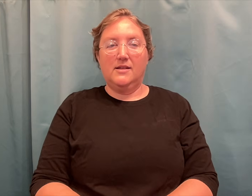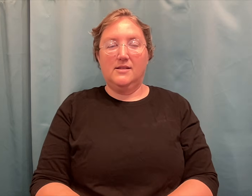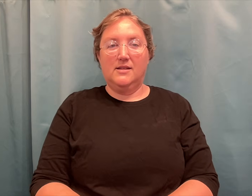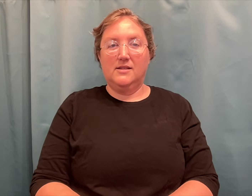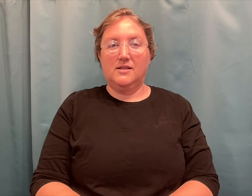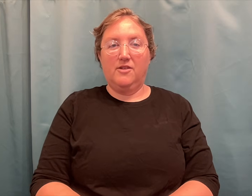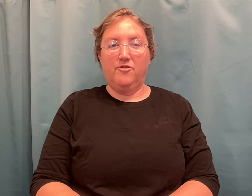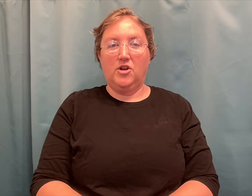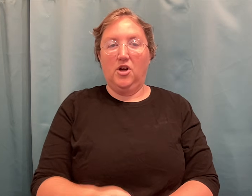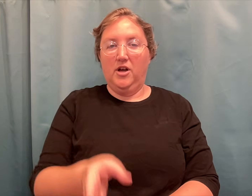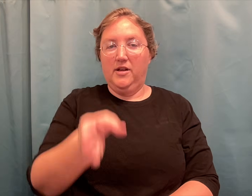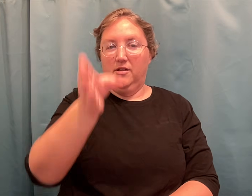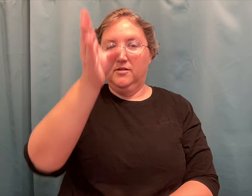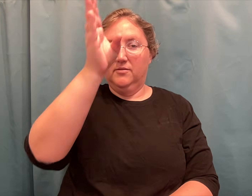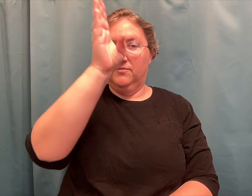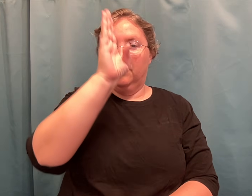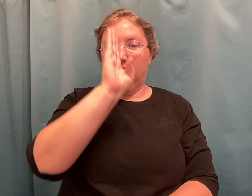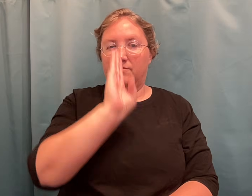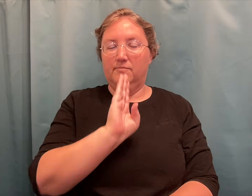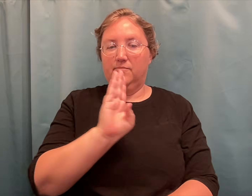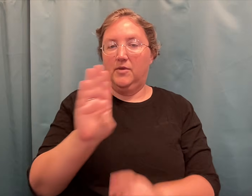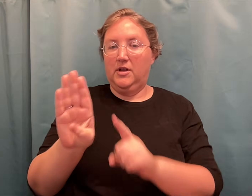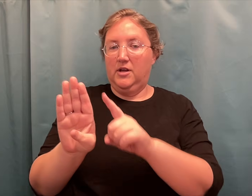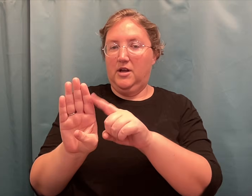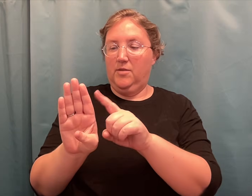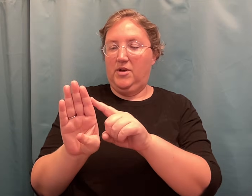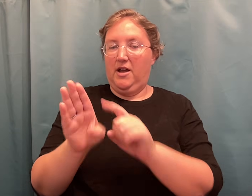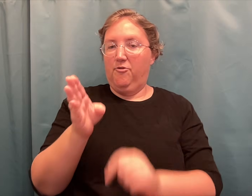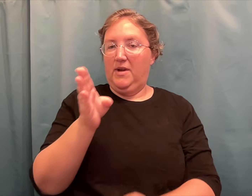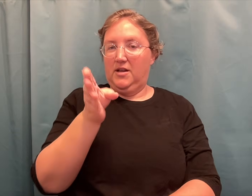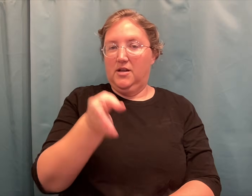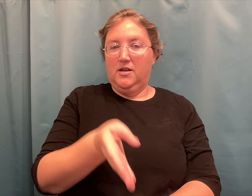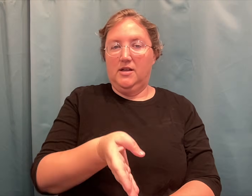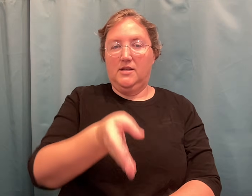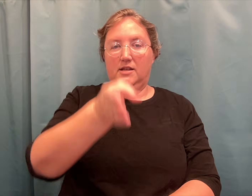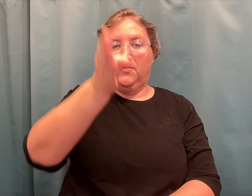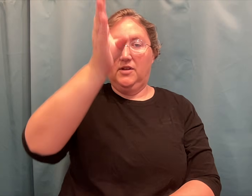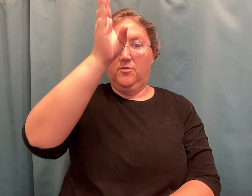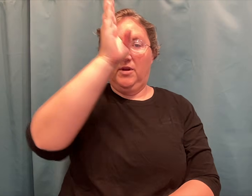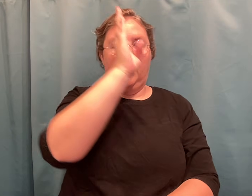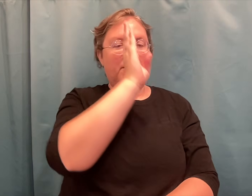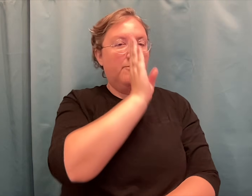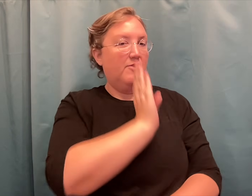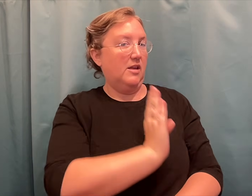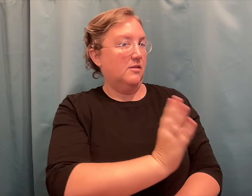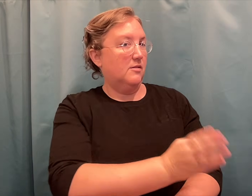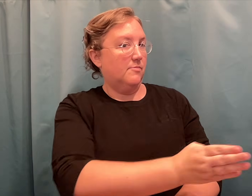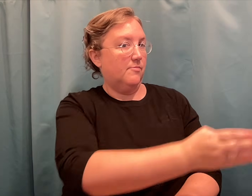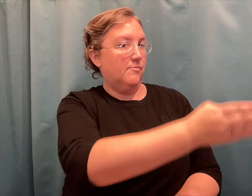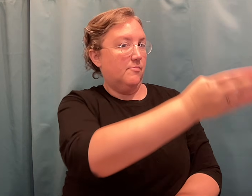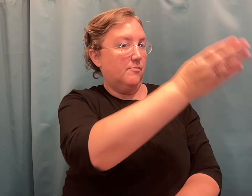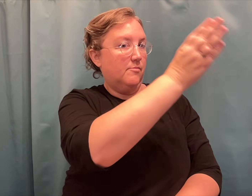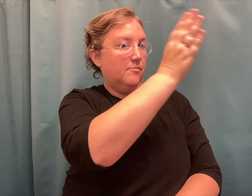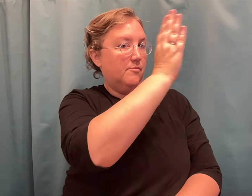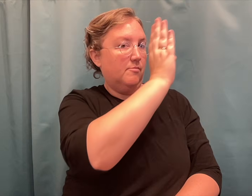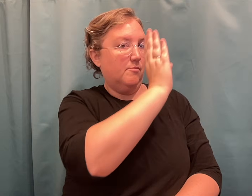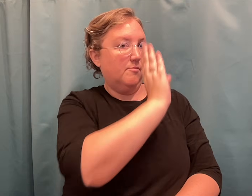Next is the sign for God. I'm going to have my index finger by my face.